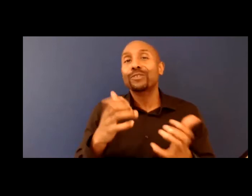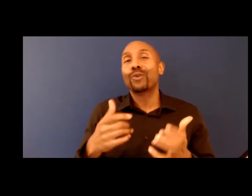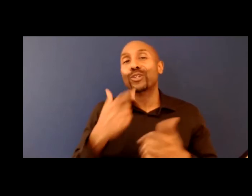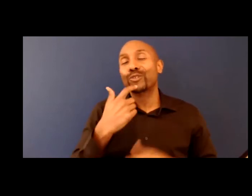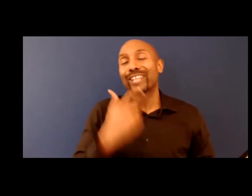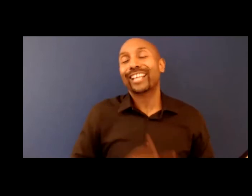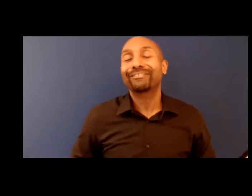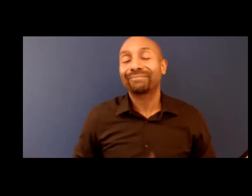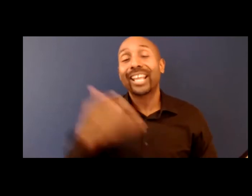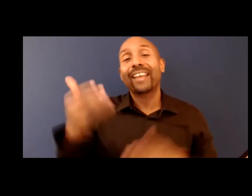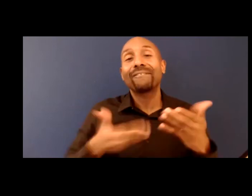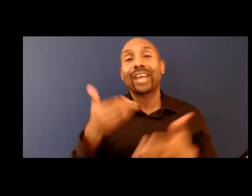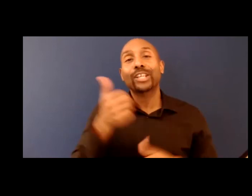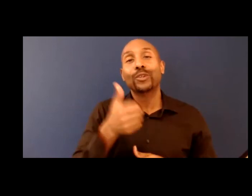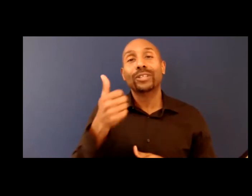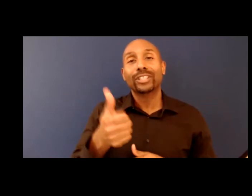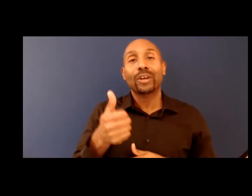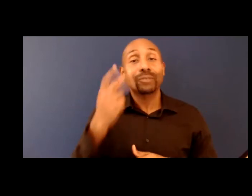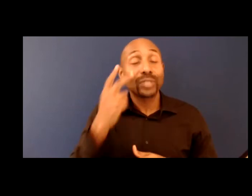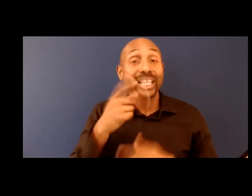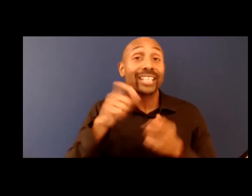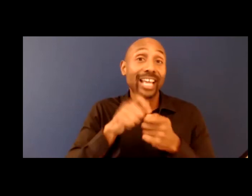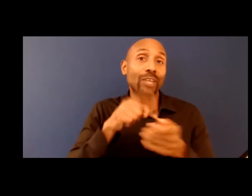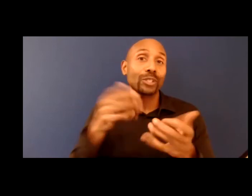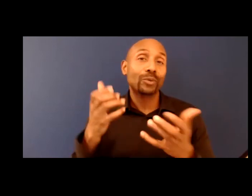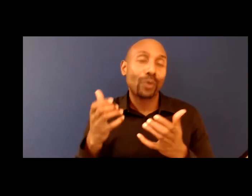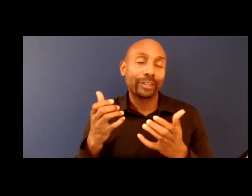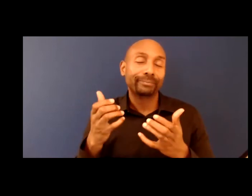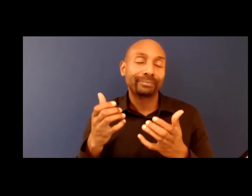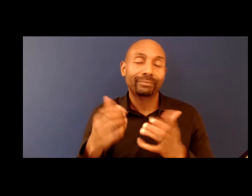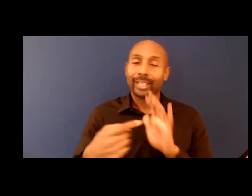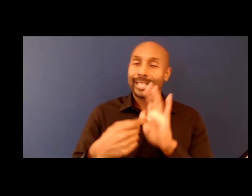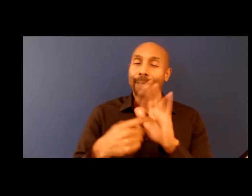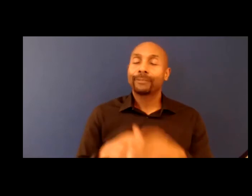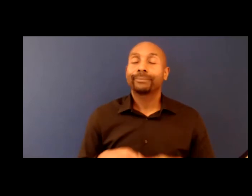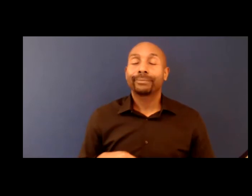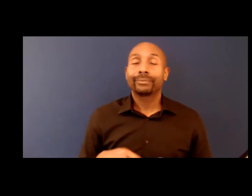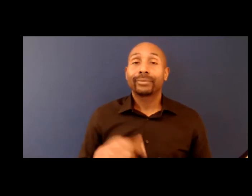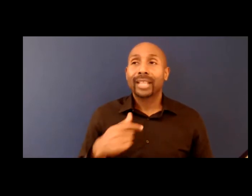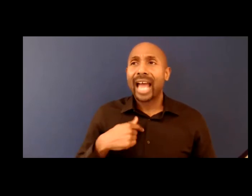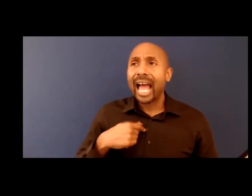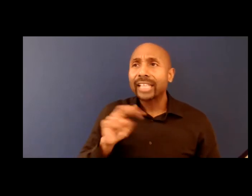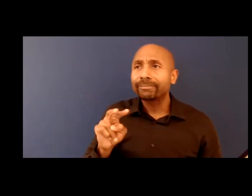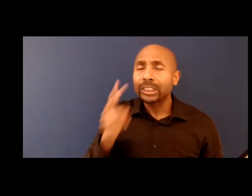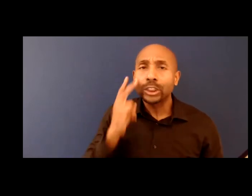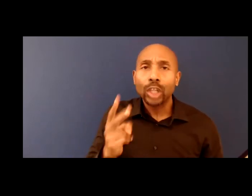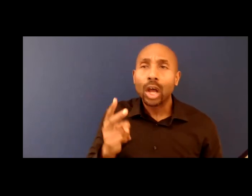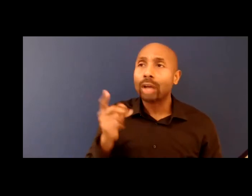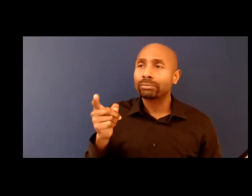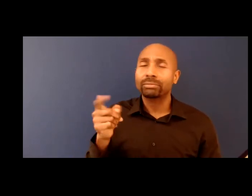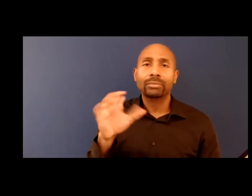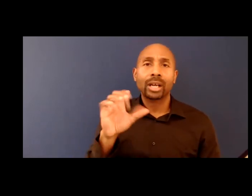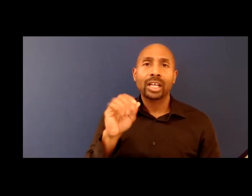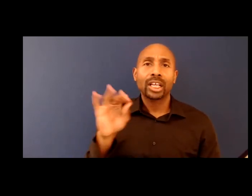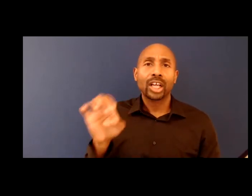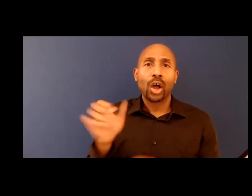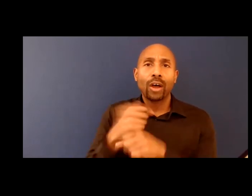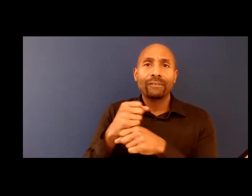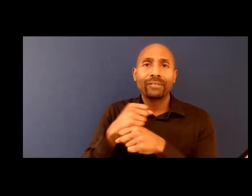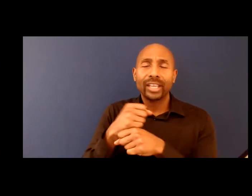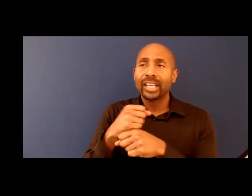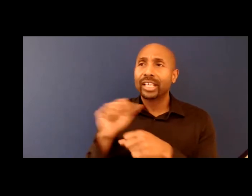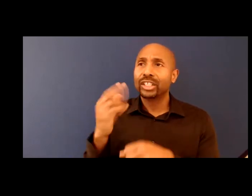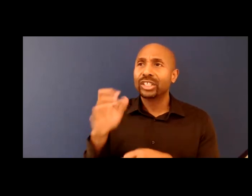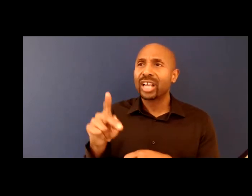I witnessed at the coffee shop a man laughing at the